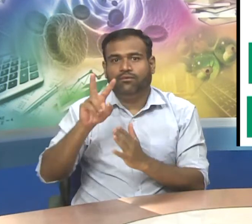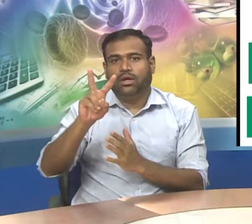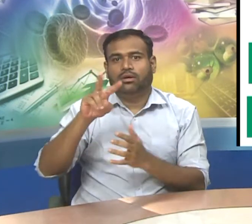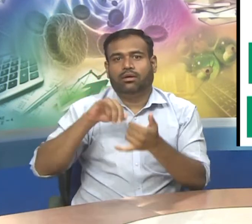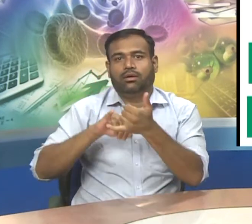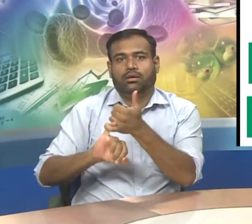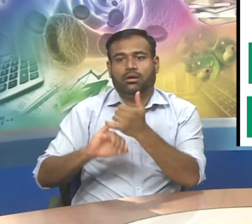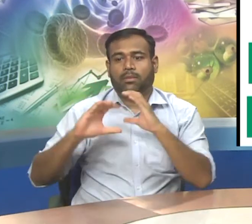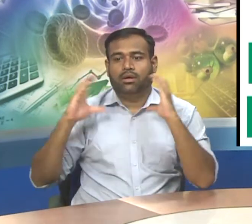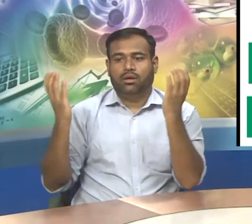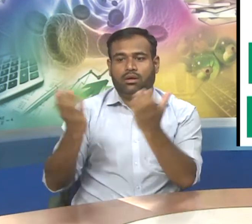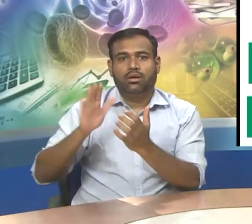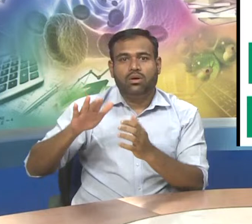Vidhan Sabha.